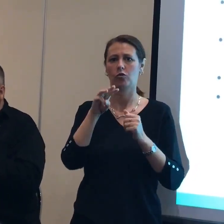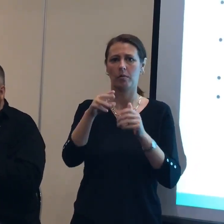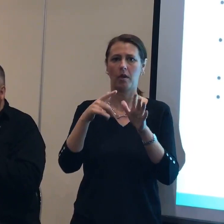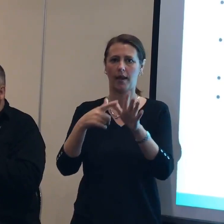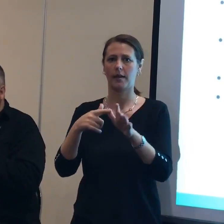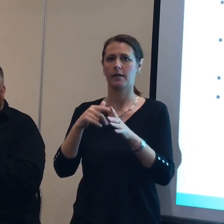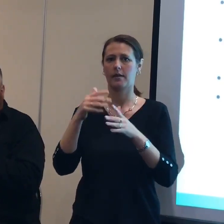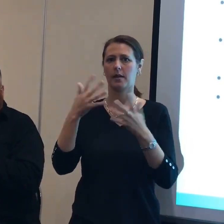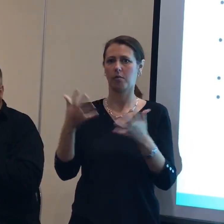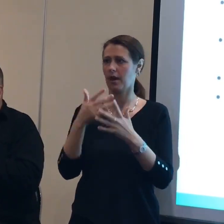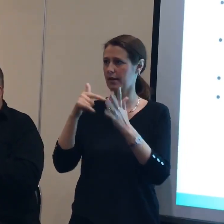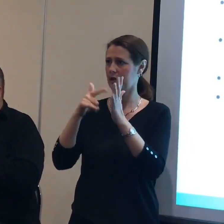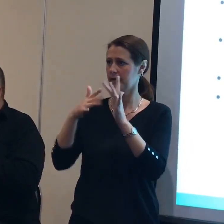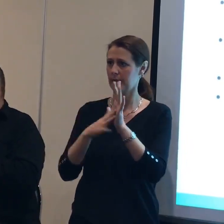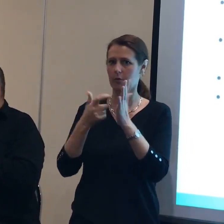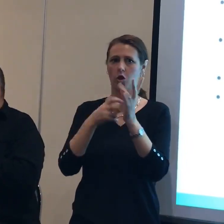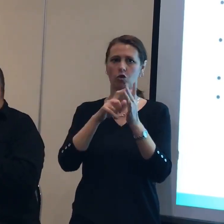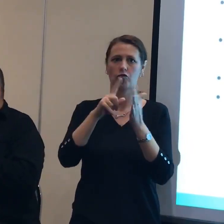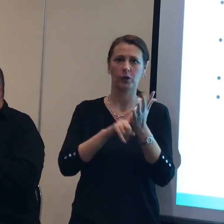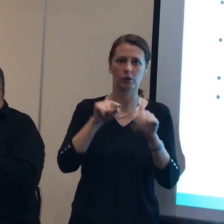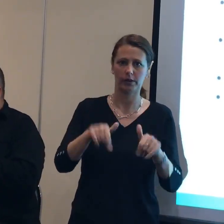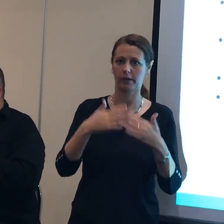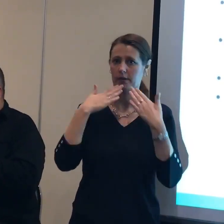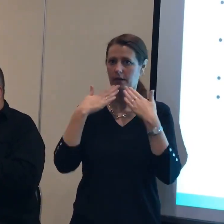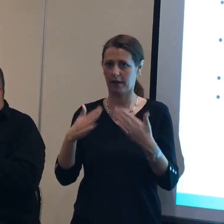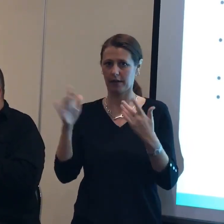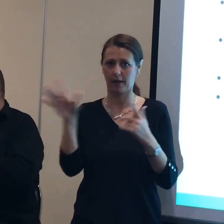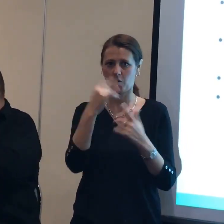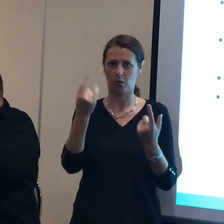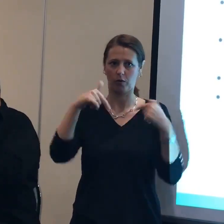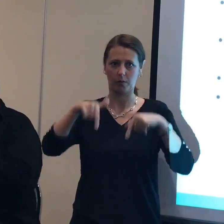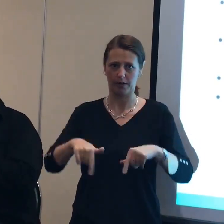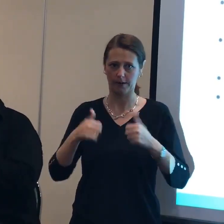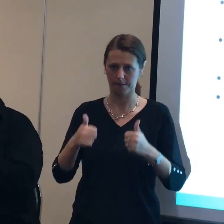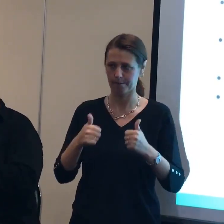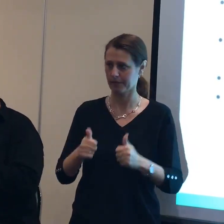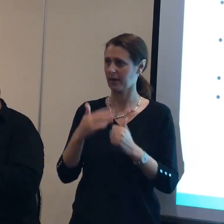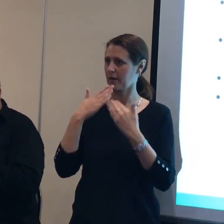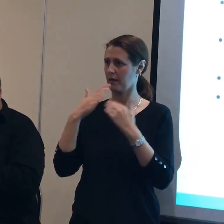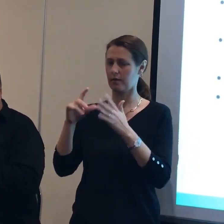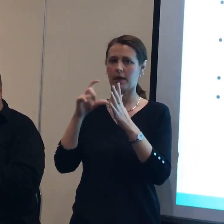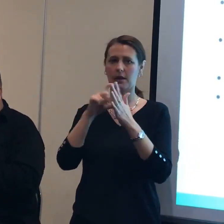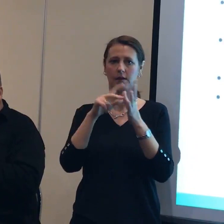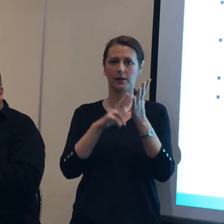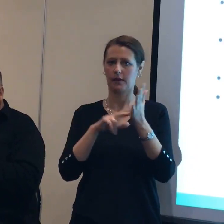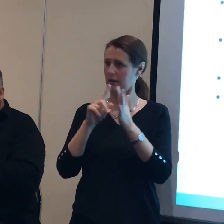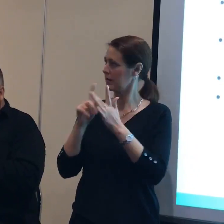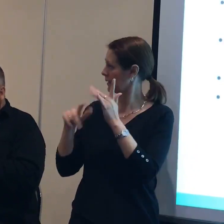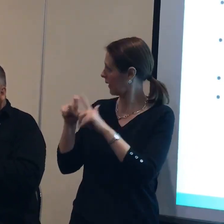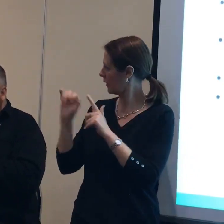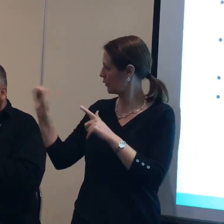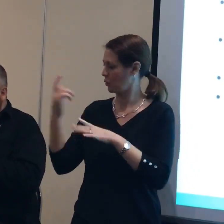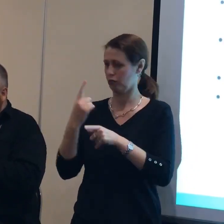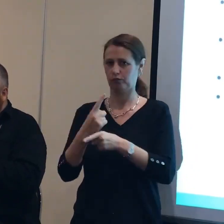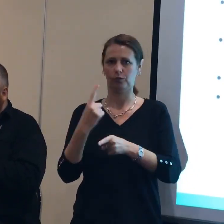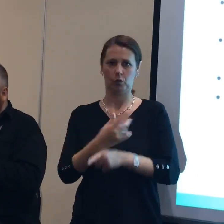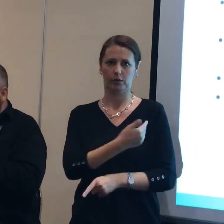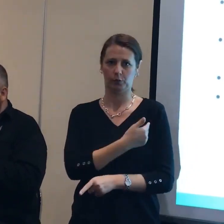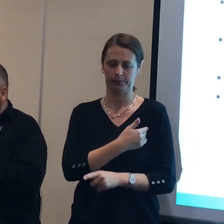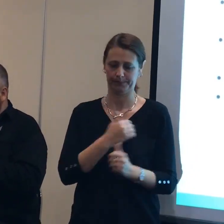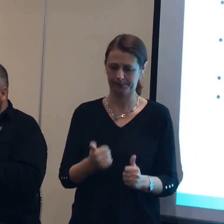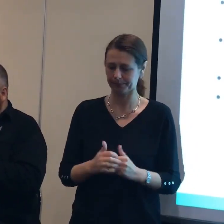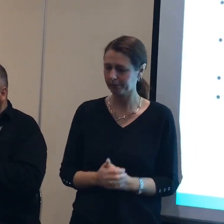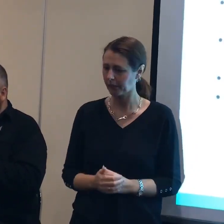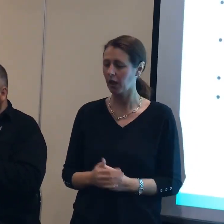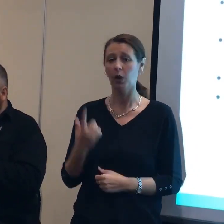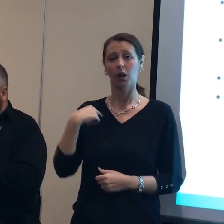and Rachel here, so thank you everyone for being here, and thanks Dave for your words this morning. Well, I